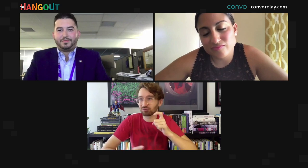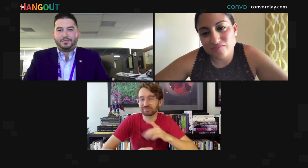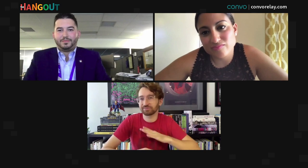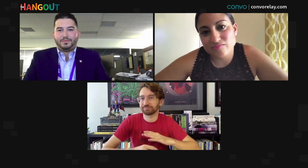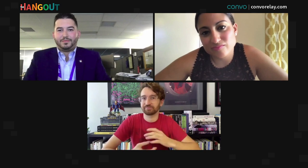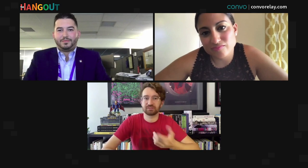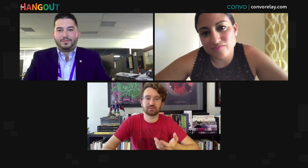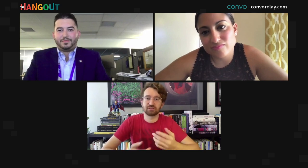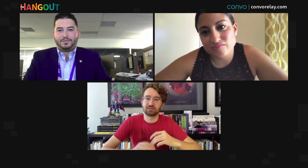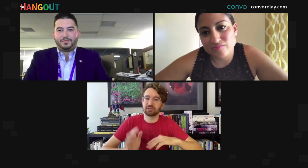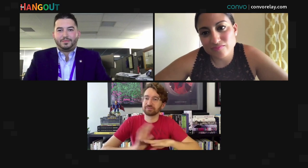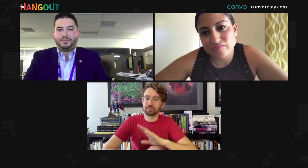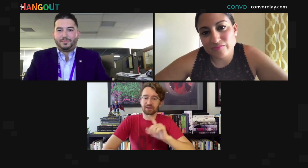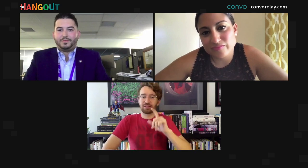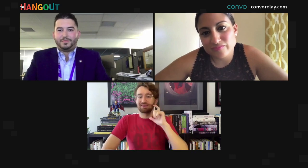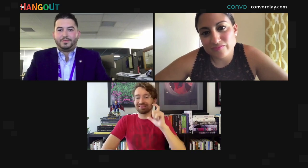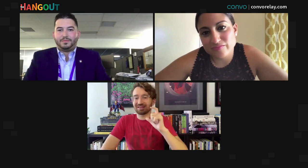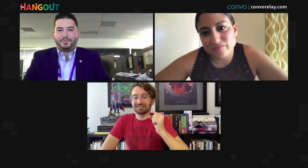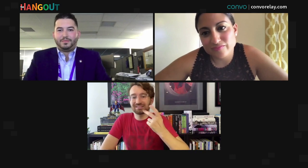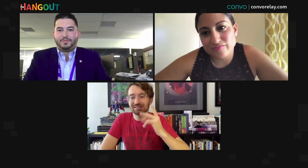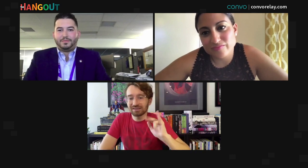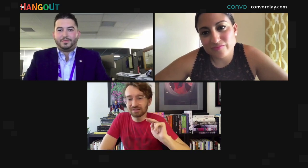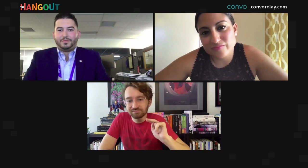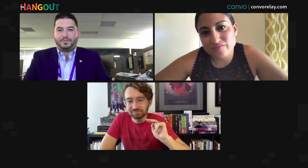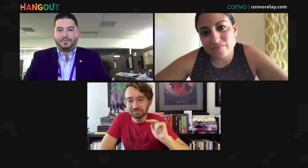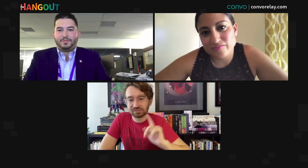have to figure it out yourself.